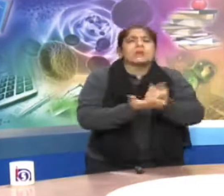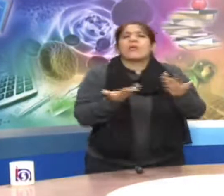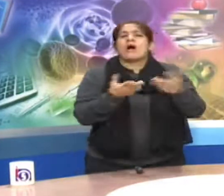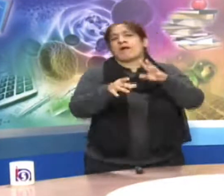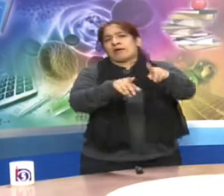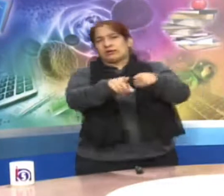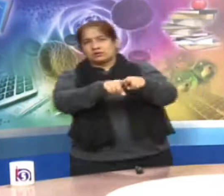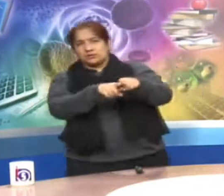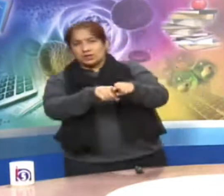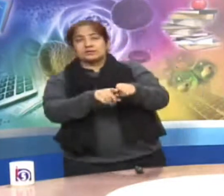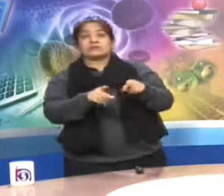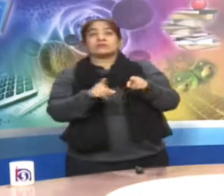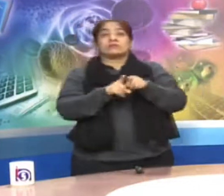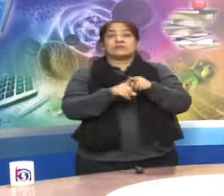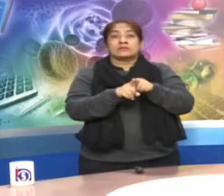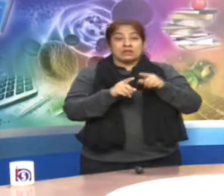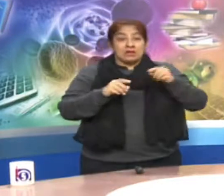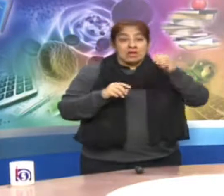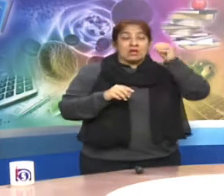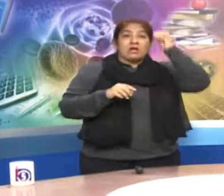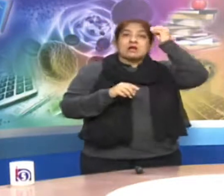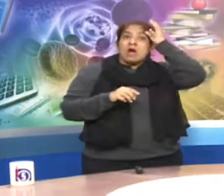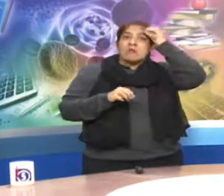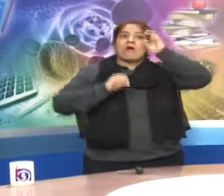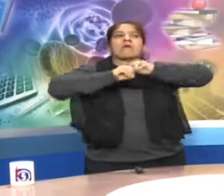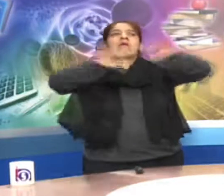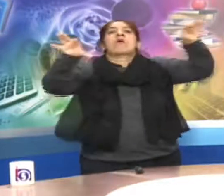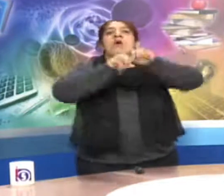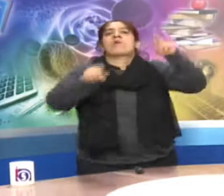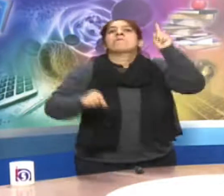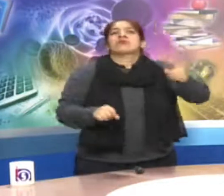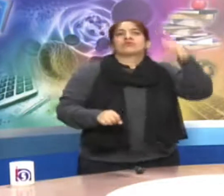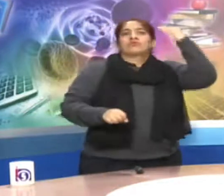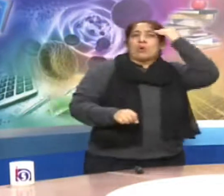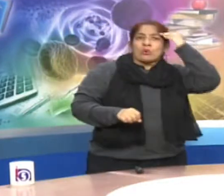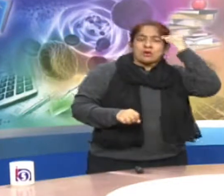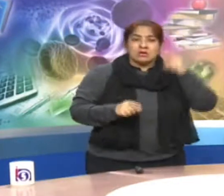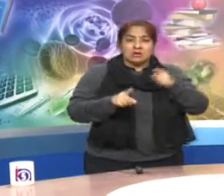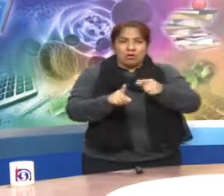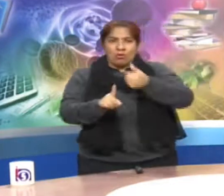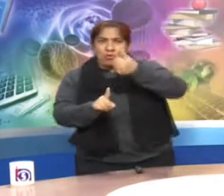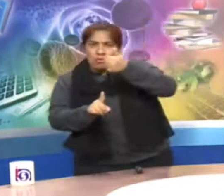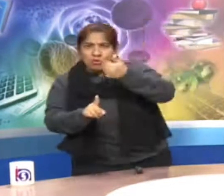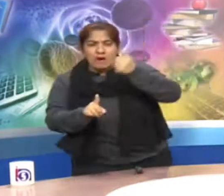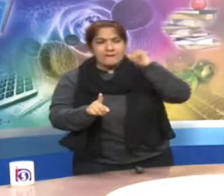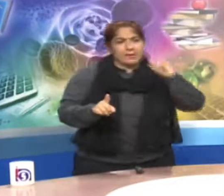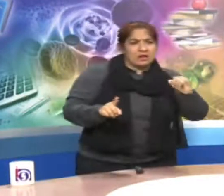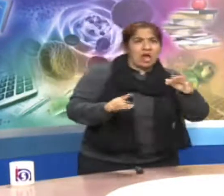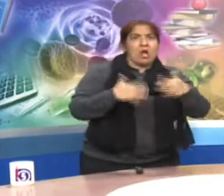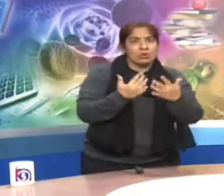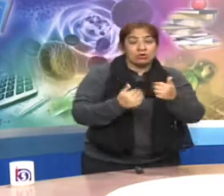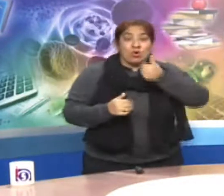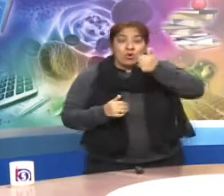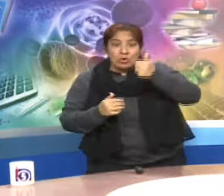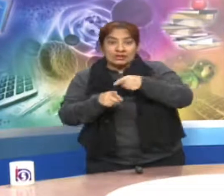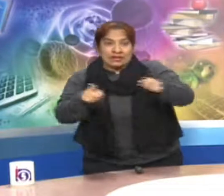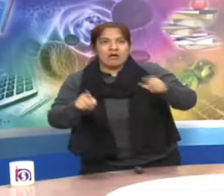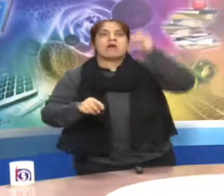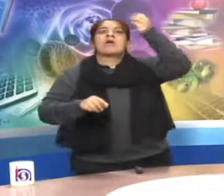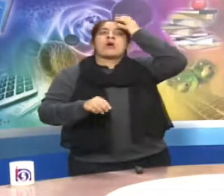it? I'll explain you why. So, to increase the awareness, increasing the awareness among people